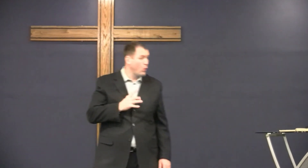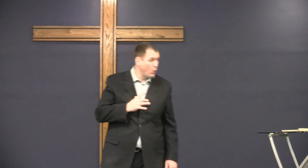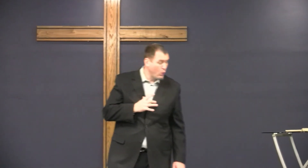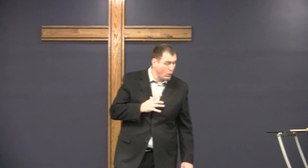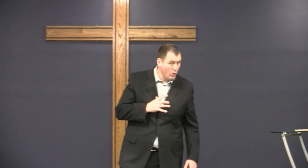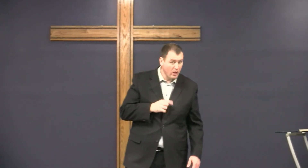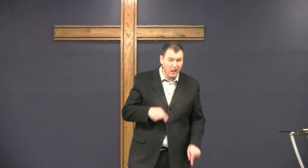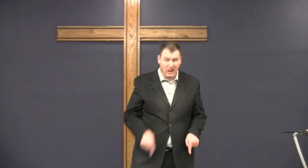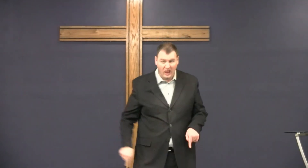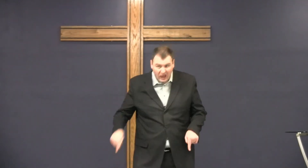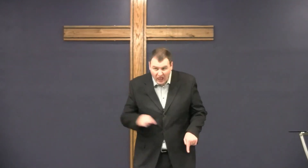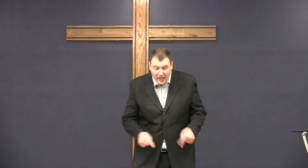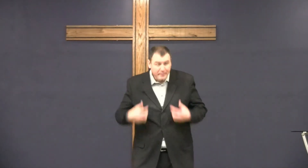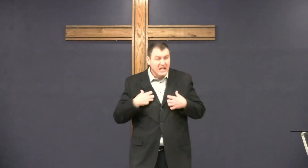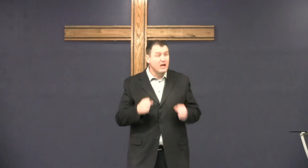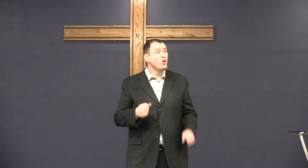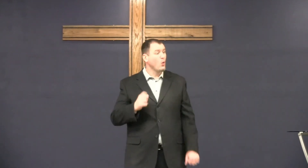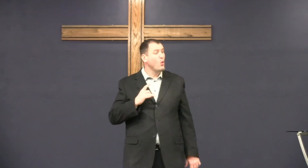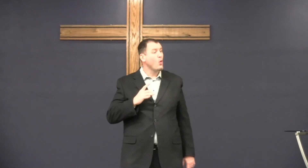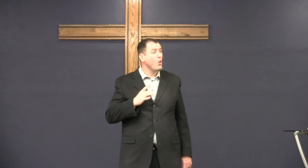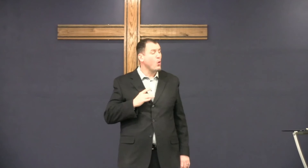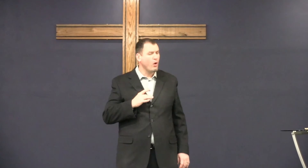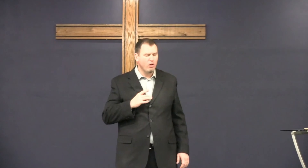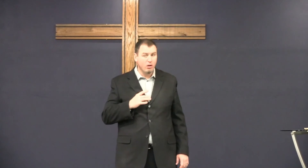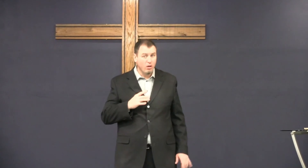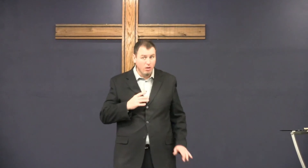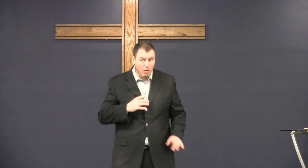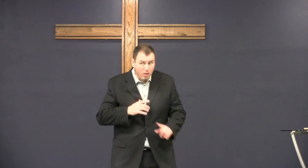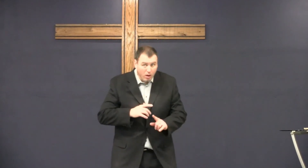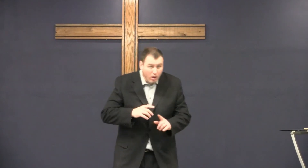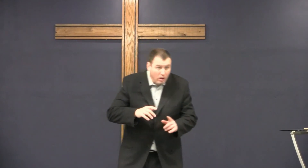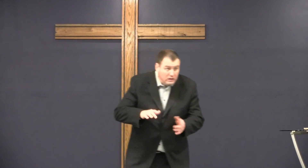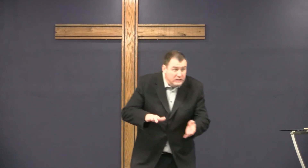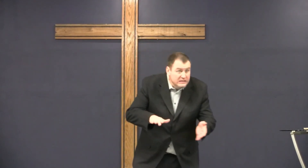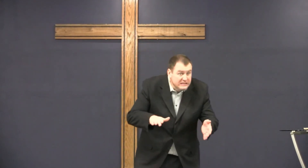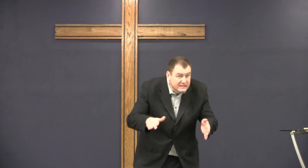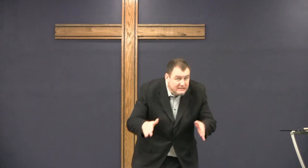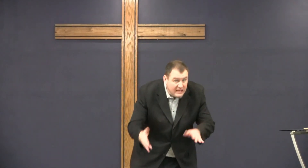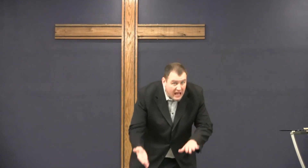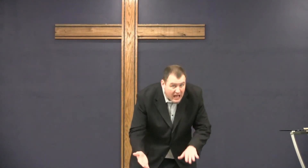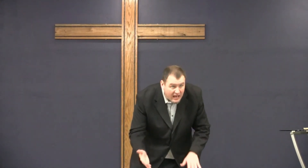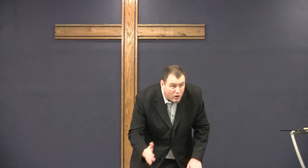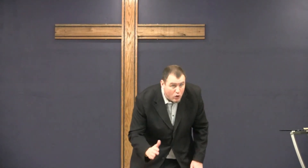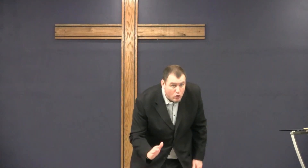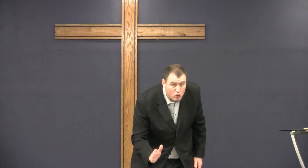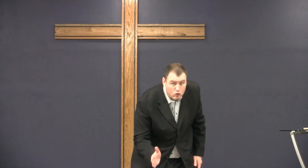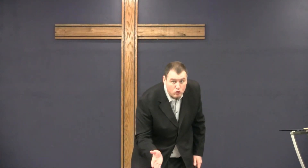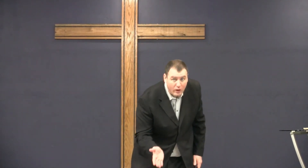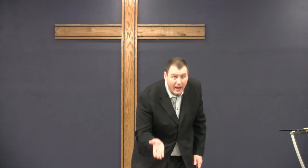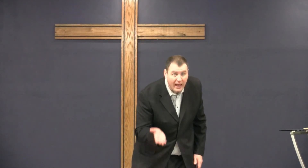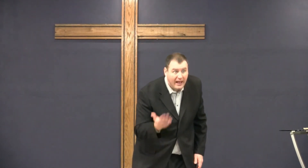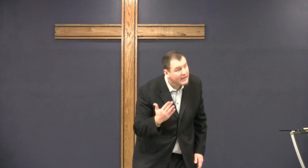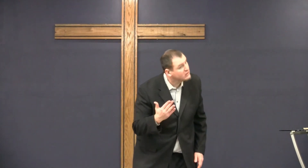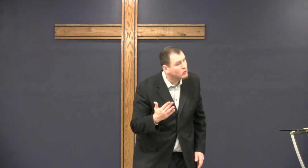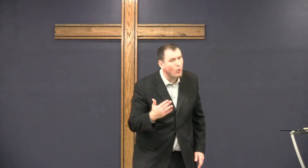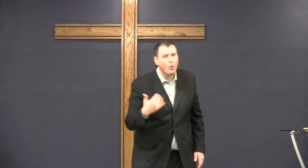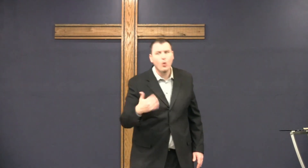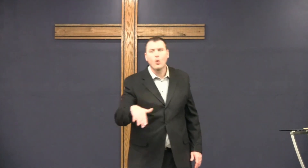Blind, to see, the lame, to be healed, but dead, to be